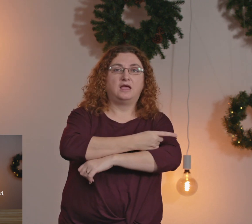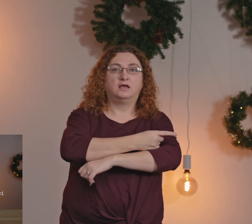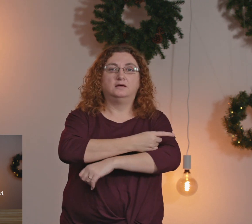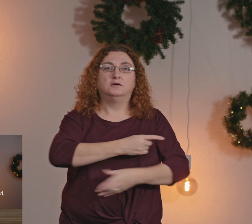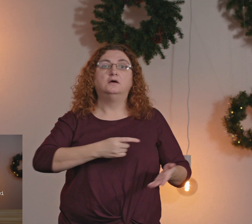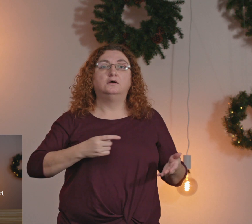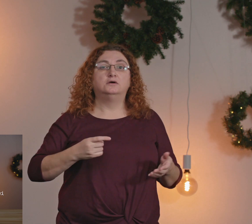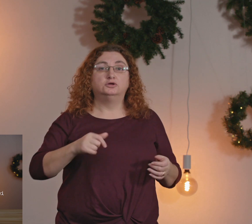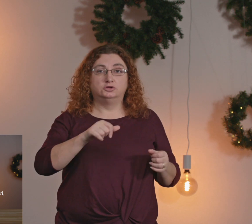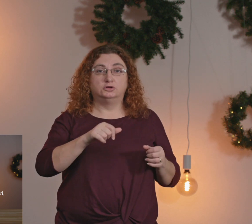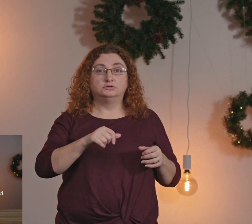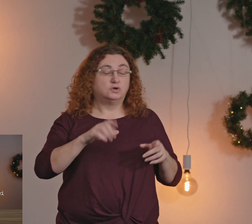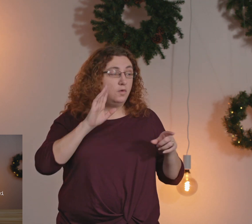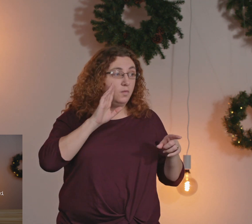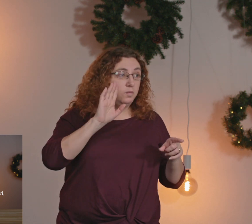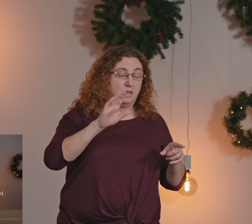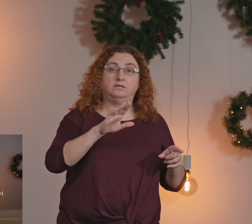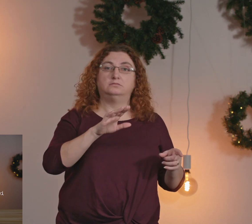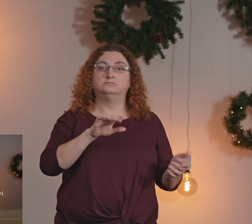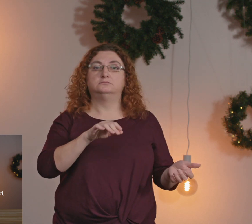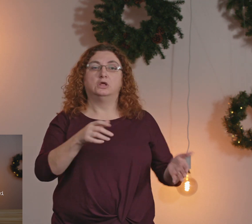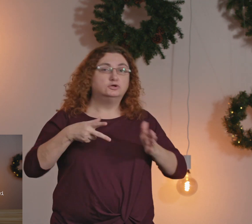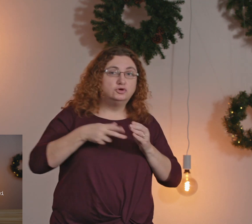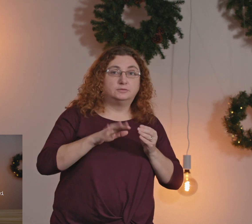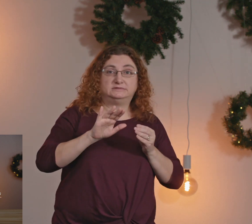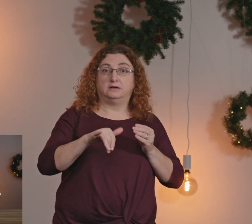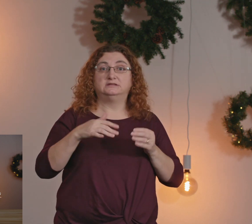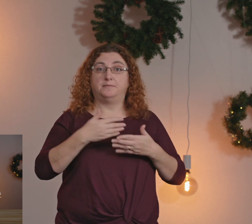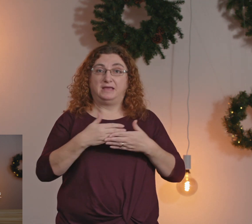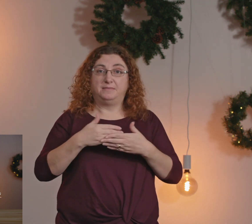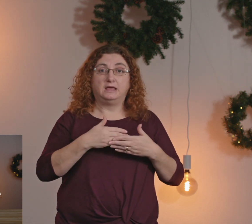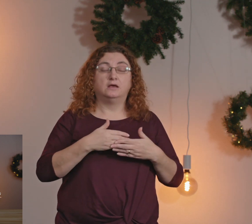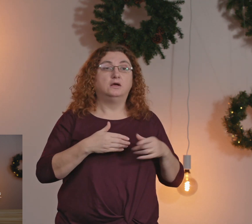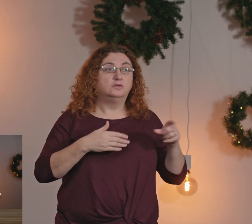to name him after his father Zechariah. But his mother spoke up and said, no,